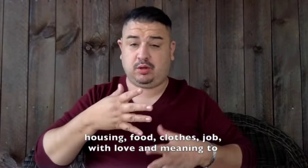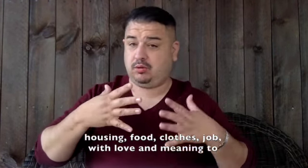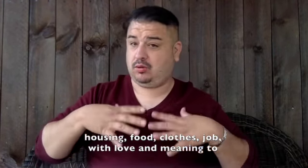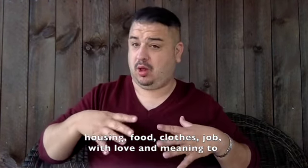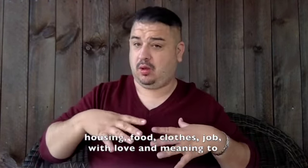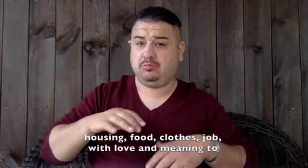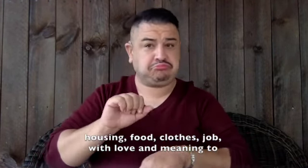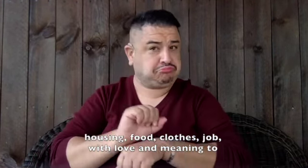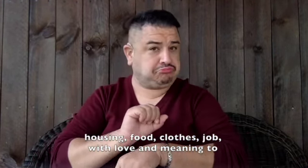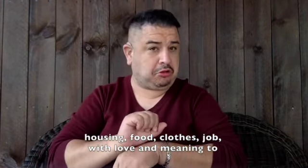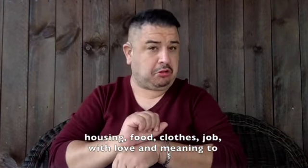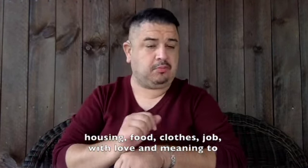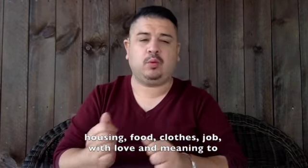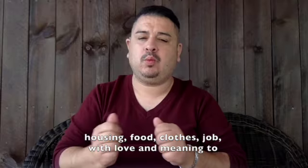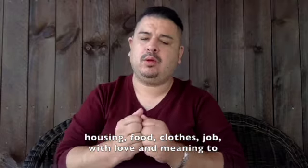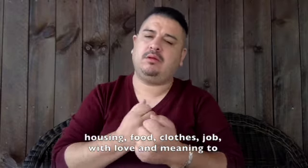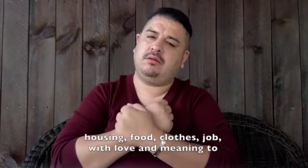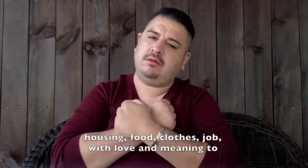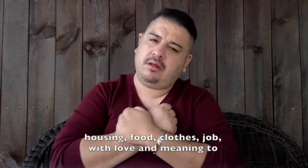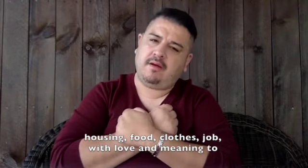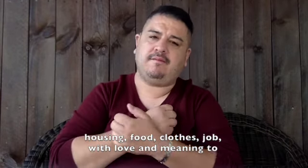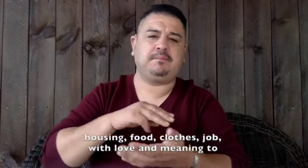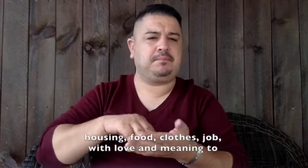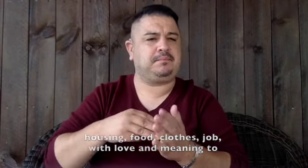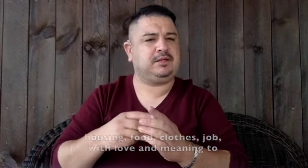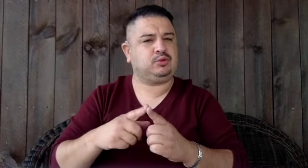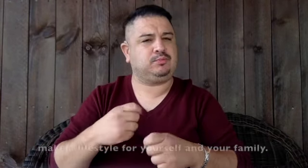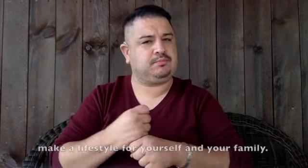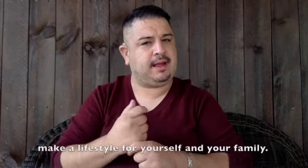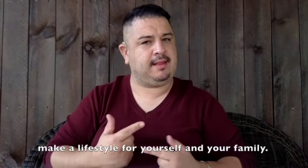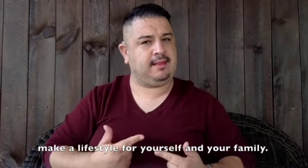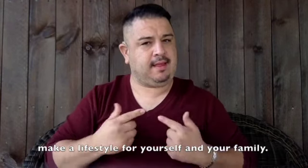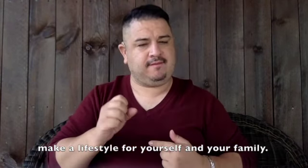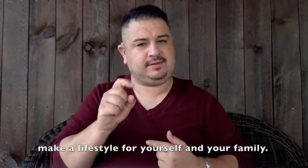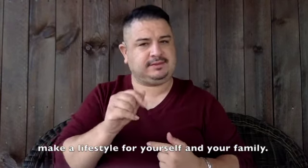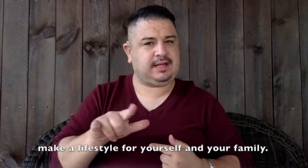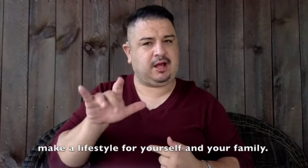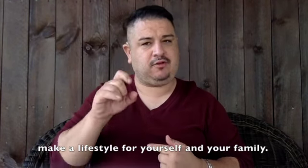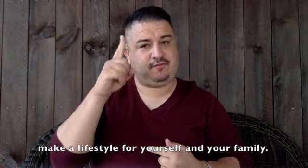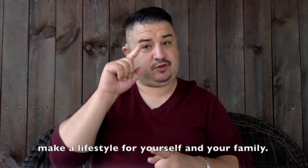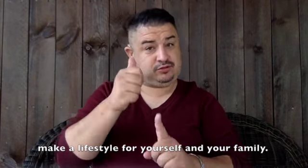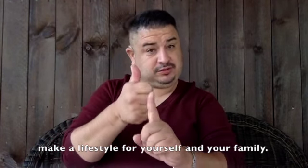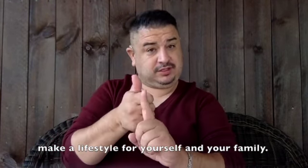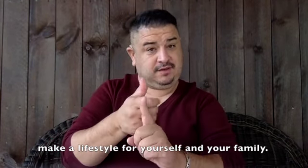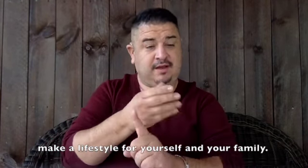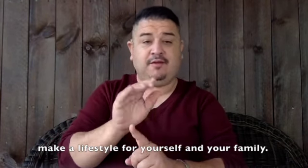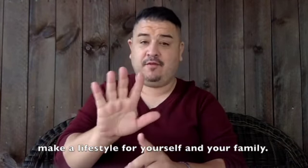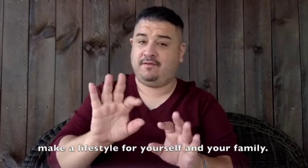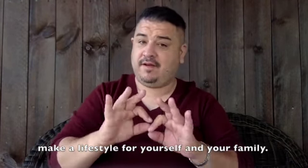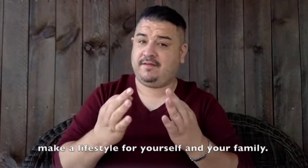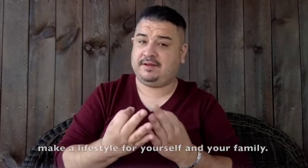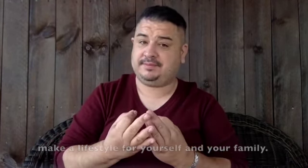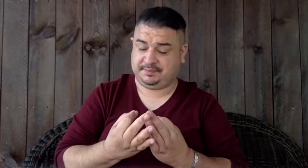food, clothes, job with loved ones to make a lifestyle for yourself and your family.